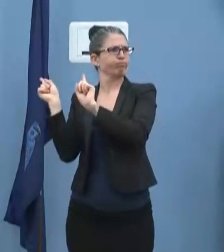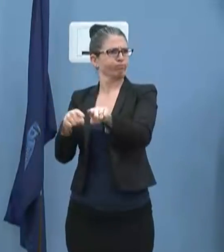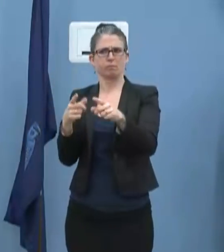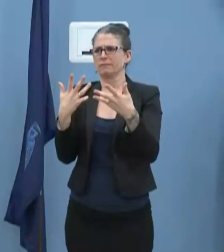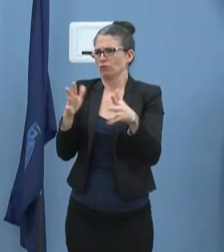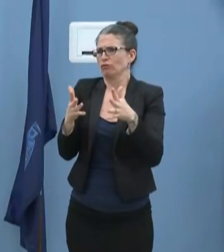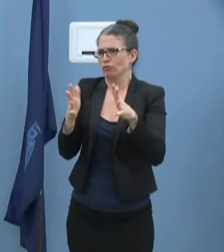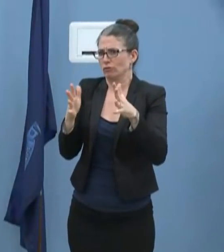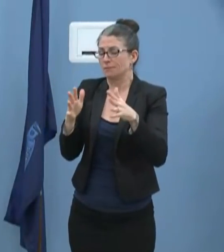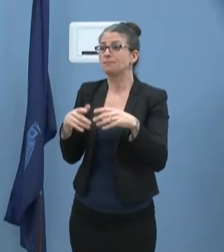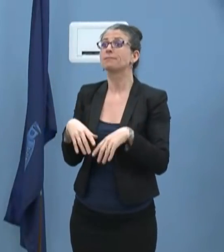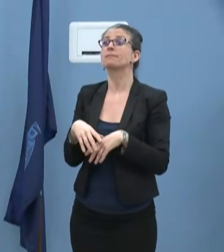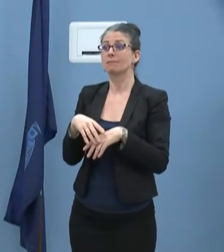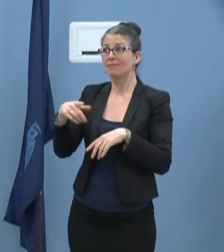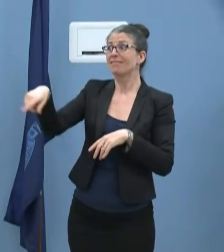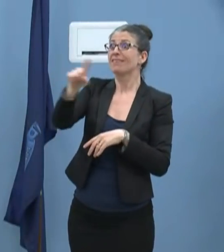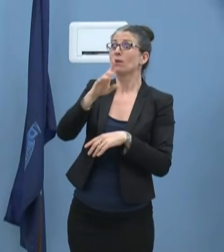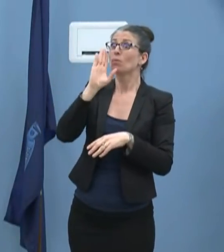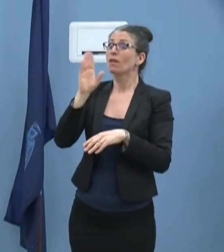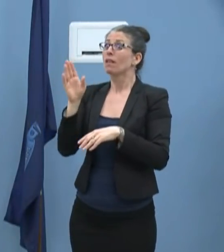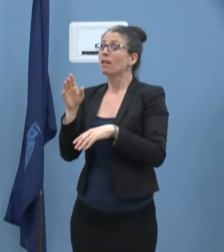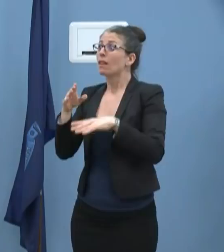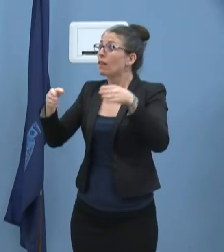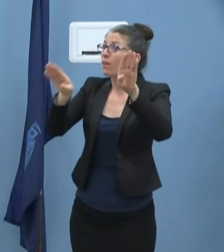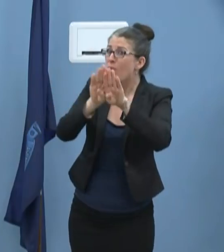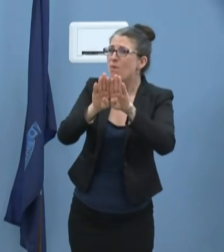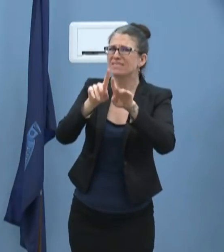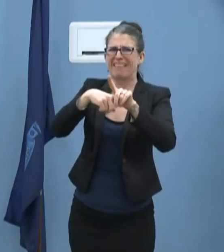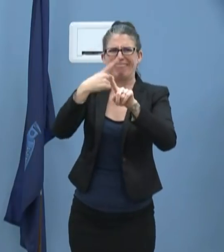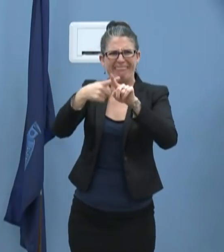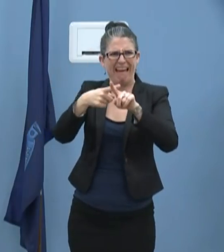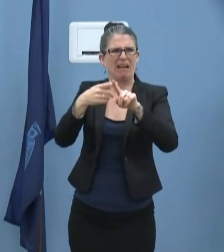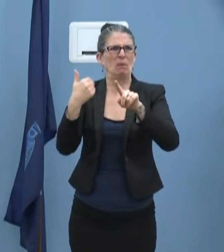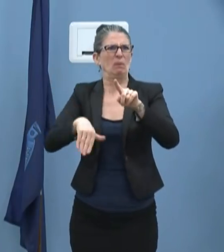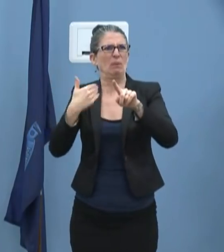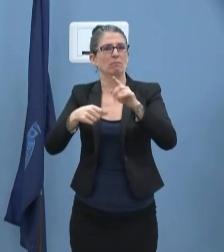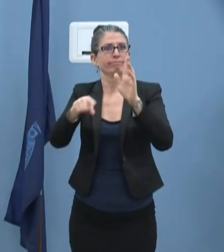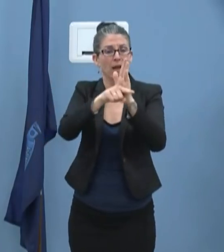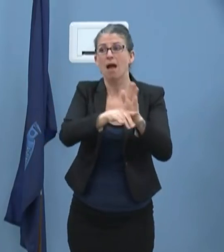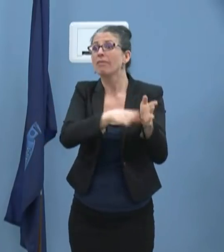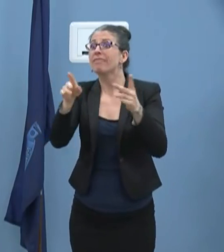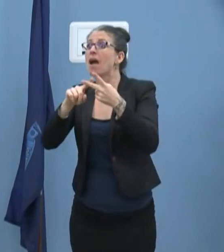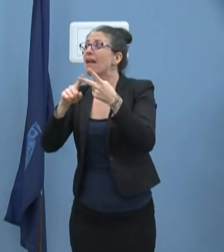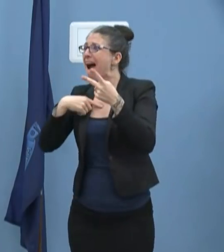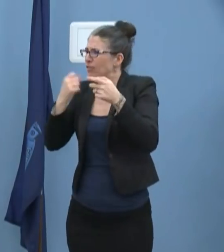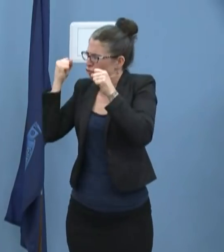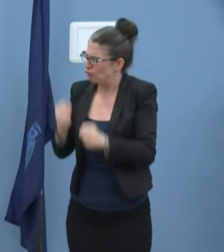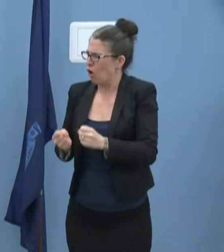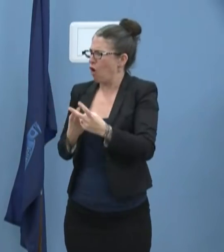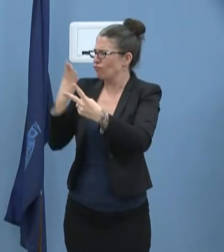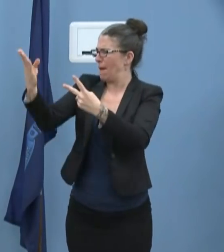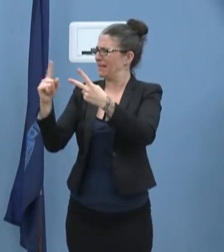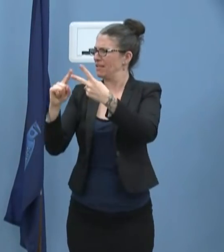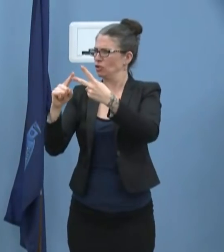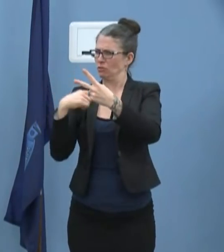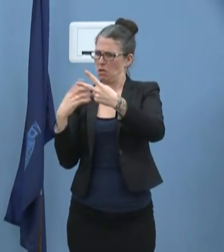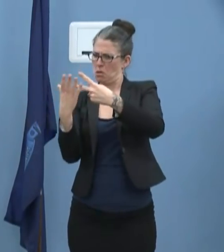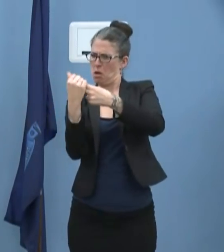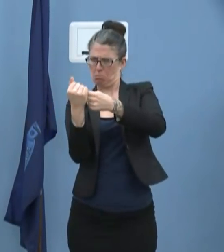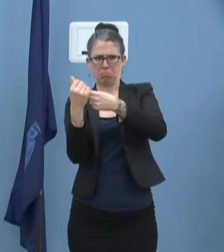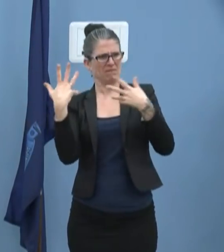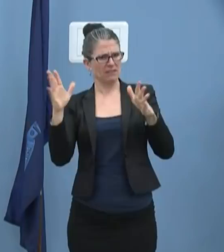public-facing businesses, but not mandates. We're being measured. The situation is evolving.